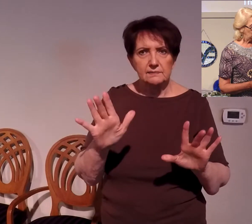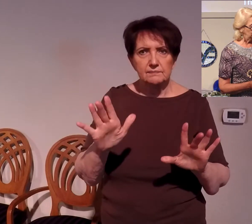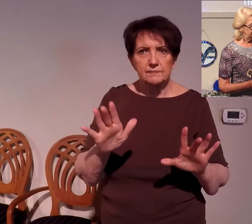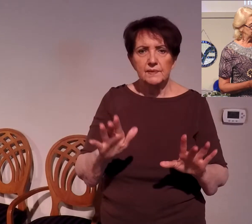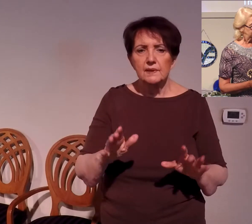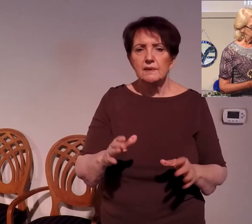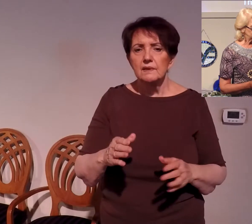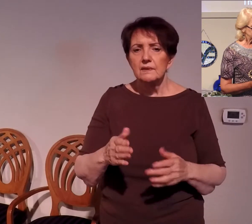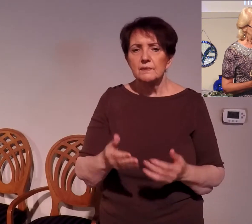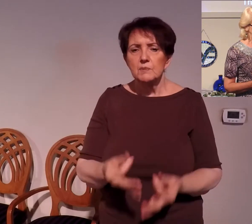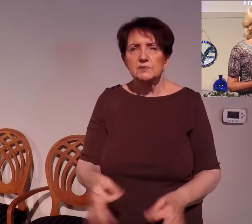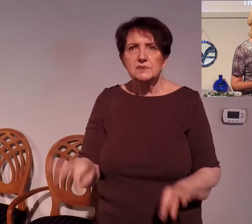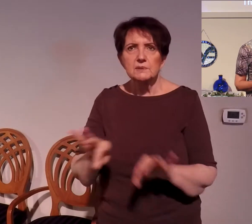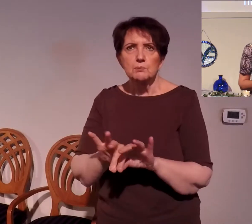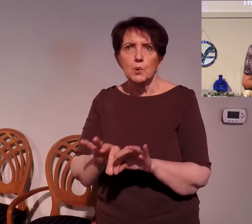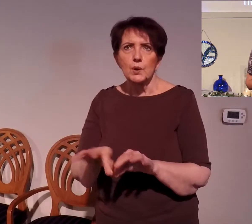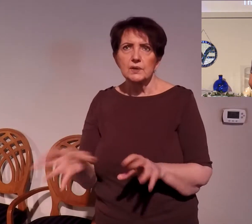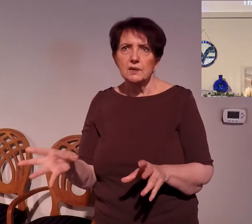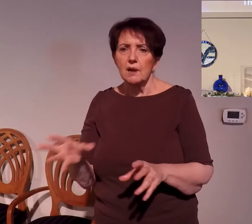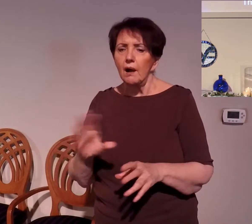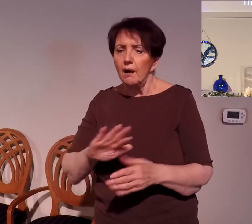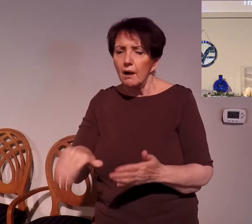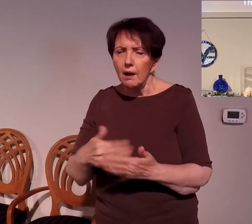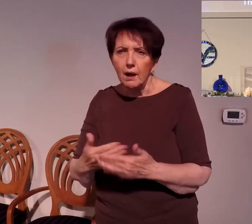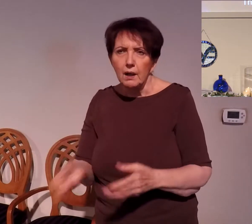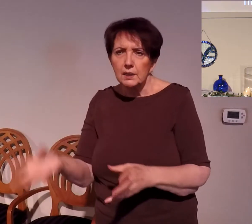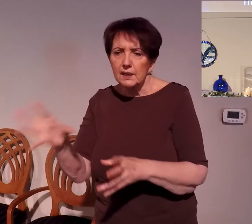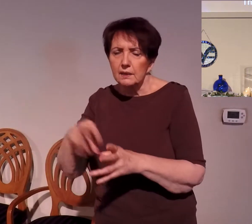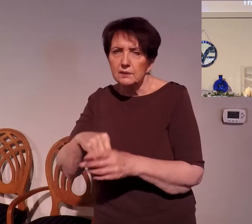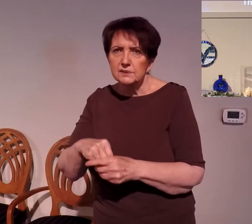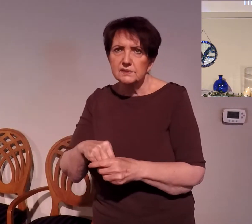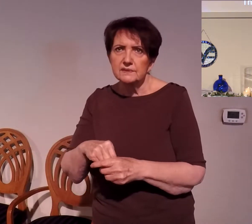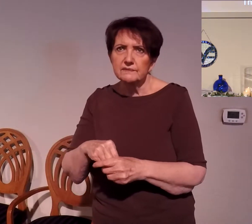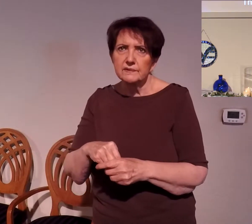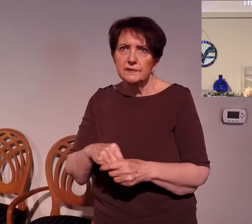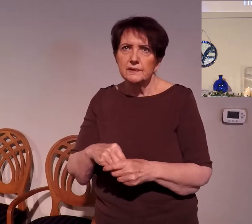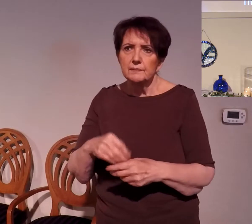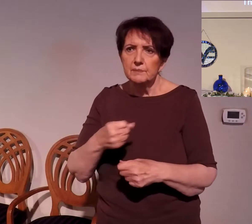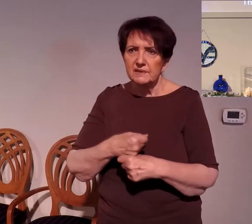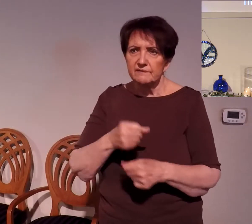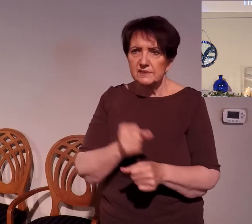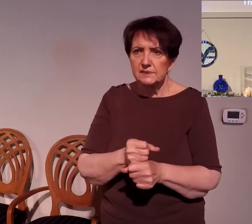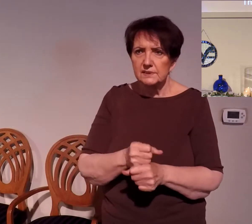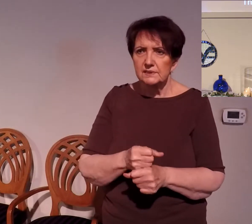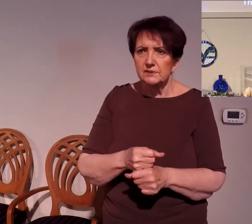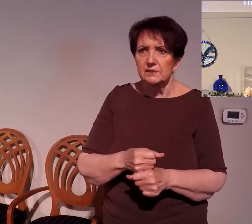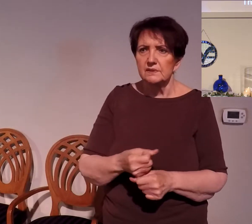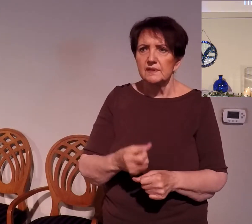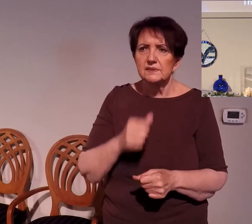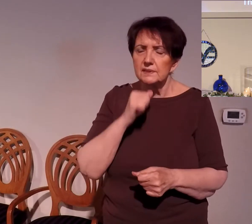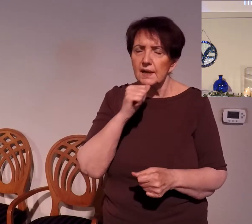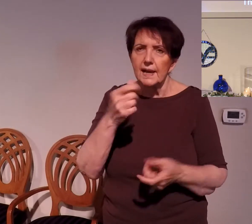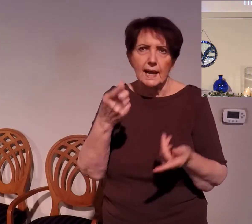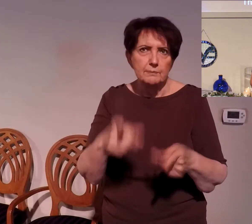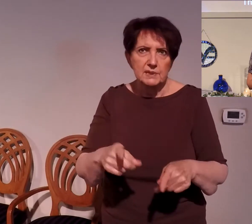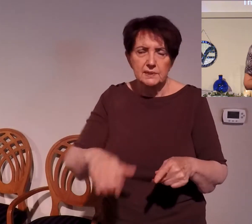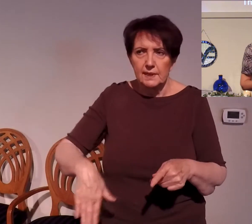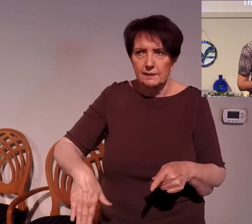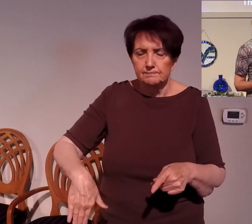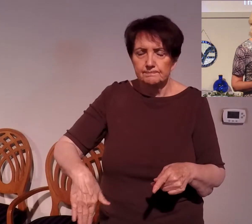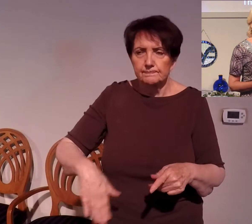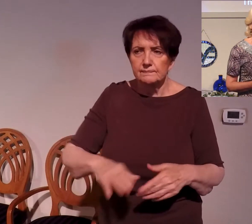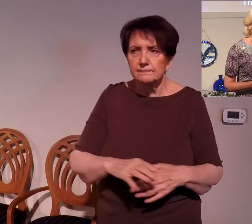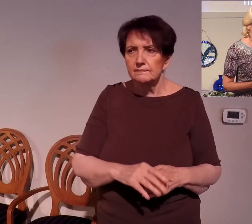primary, all-inclusive perception of boundless manifestation yet to be. And then from